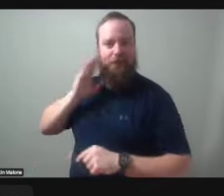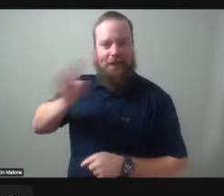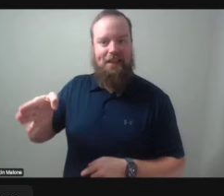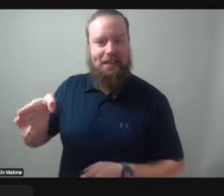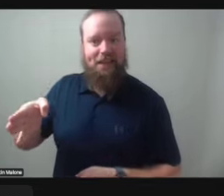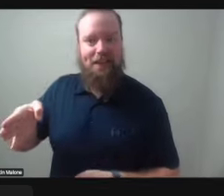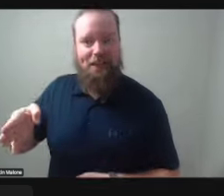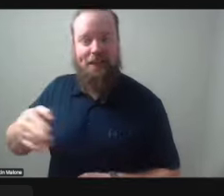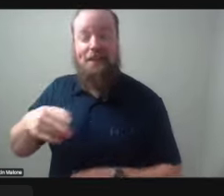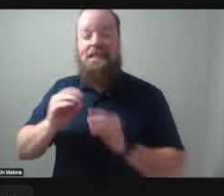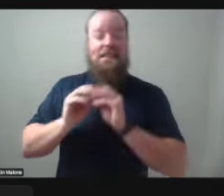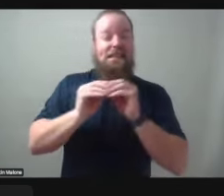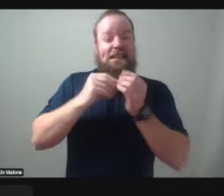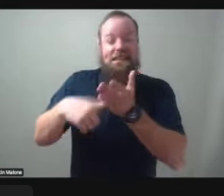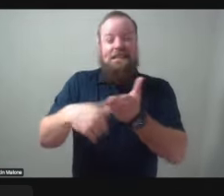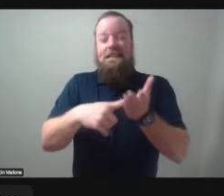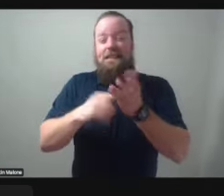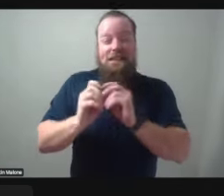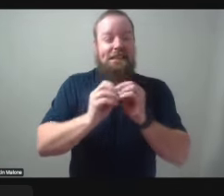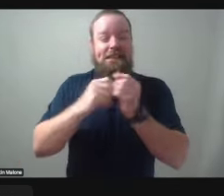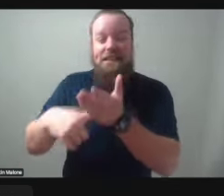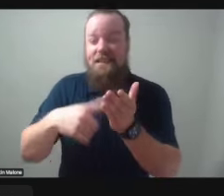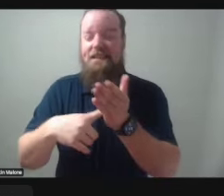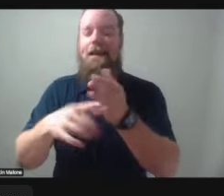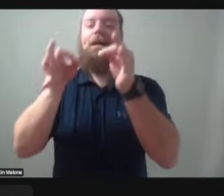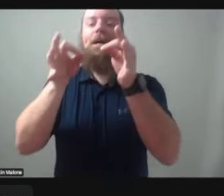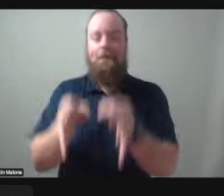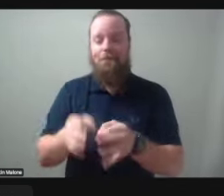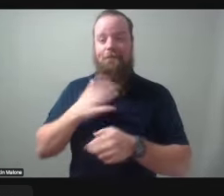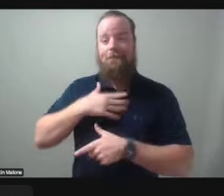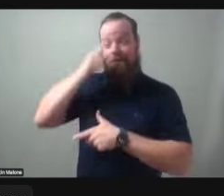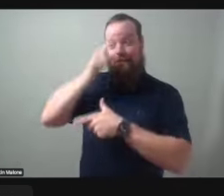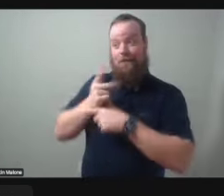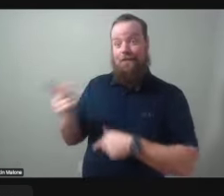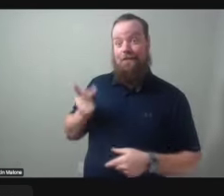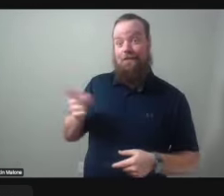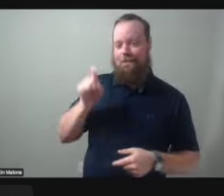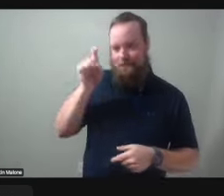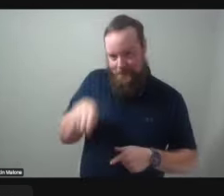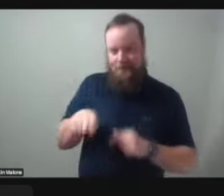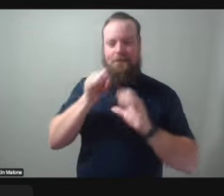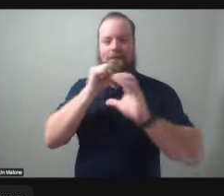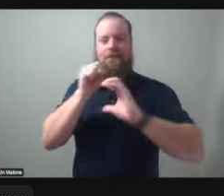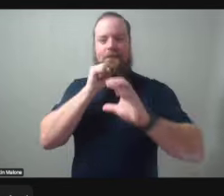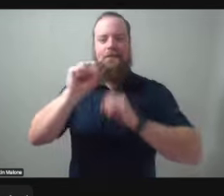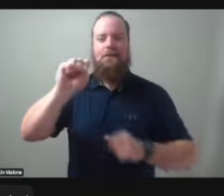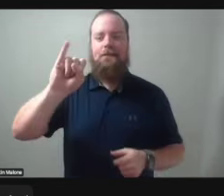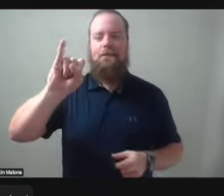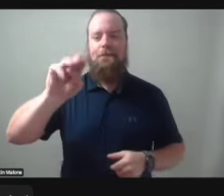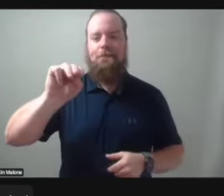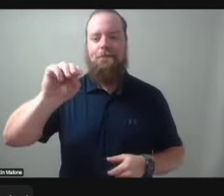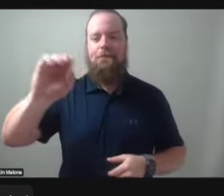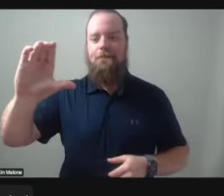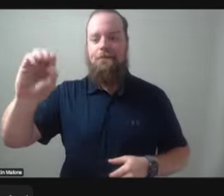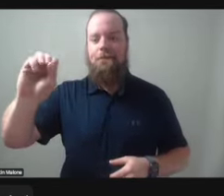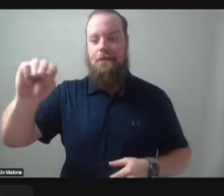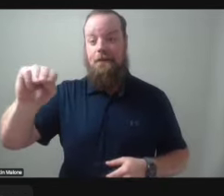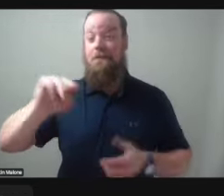parents that if we didn't have exposure to sign language so young, that we would be impacted by language